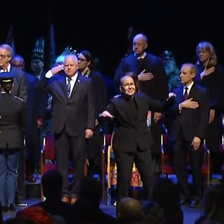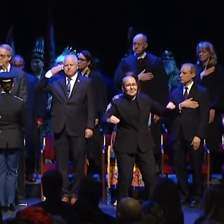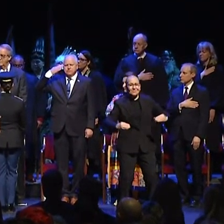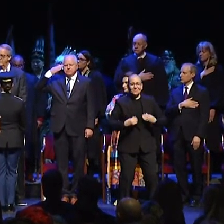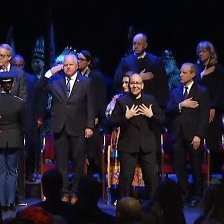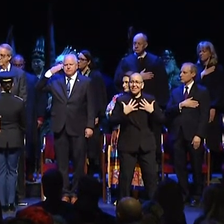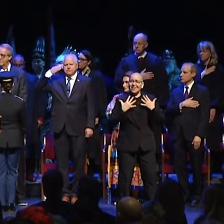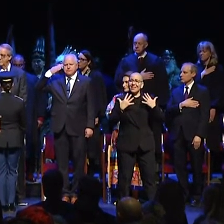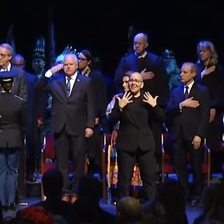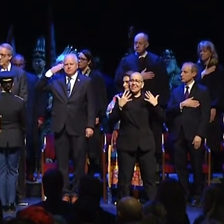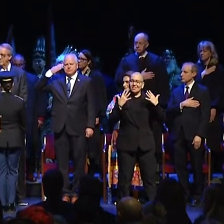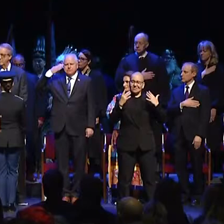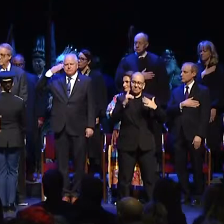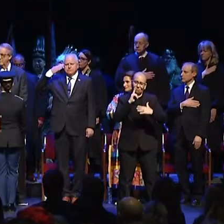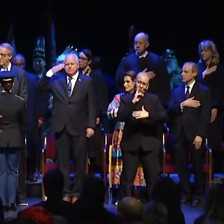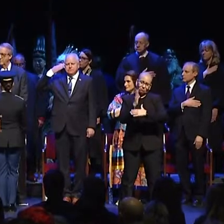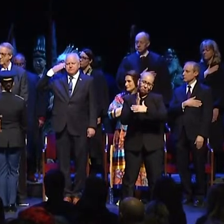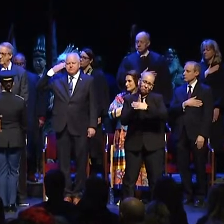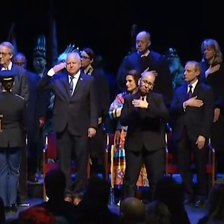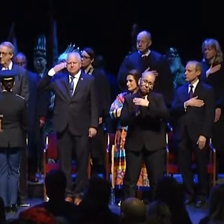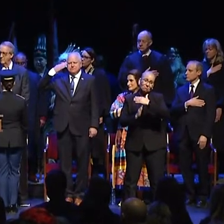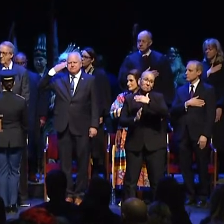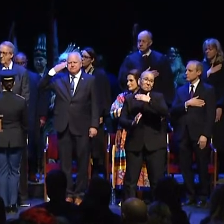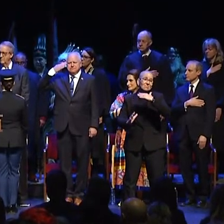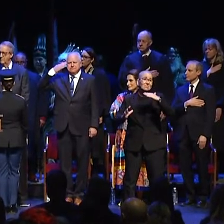harmonies of